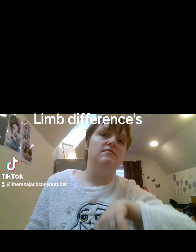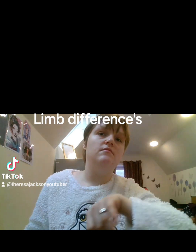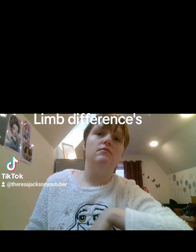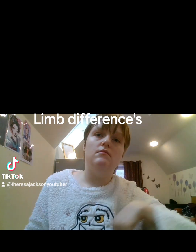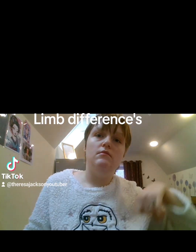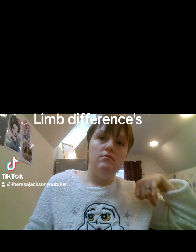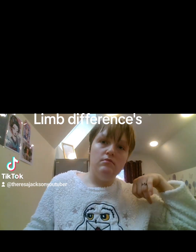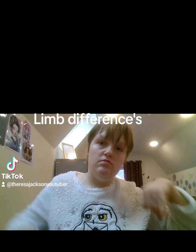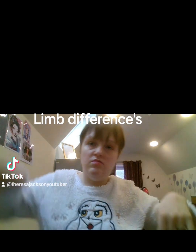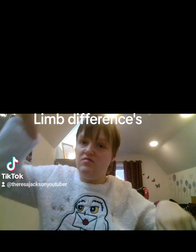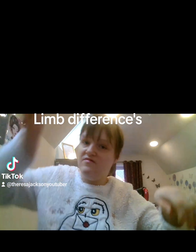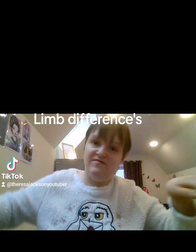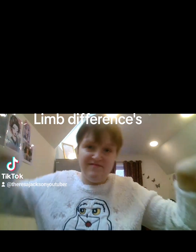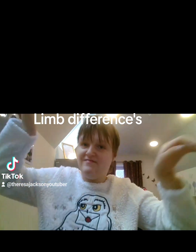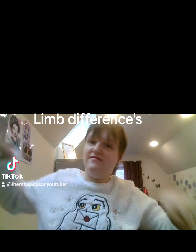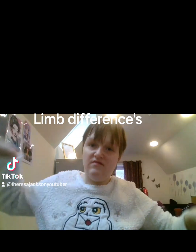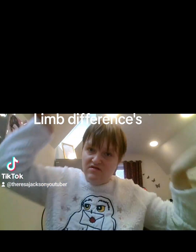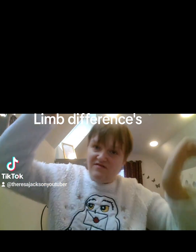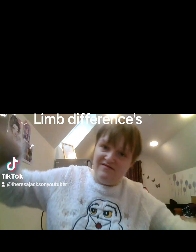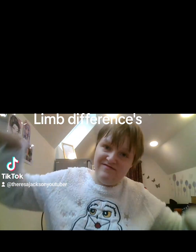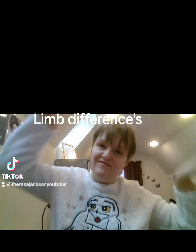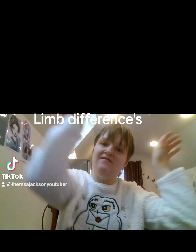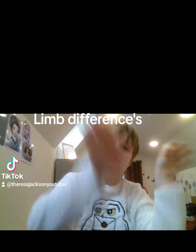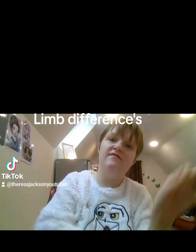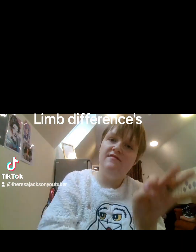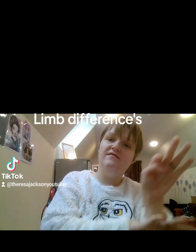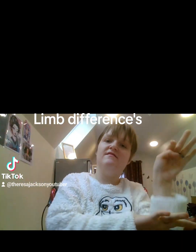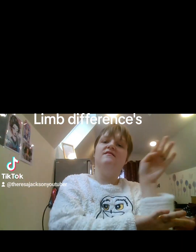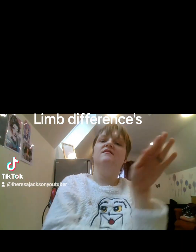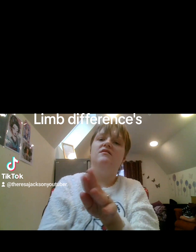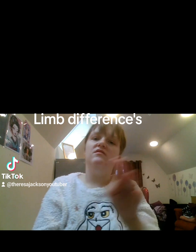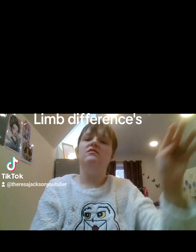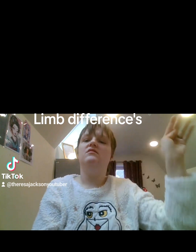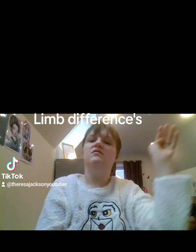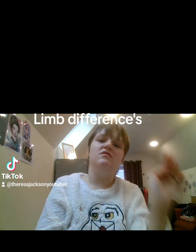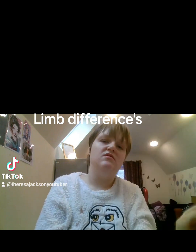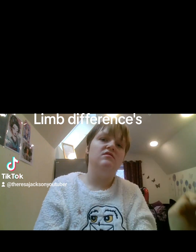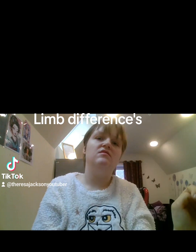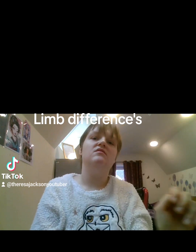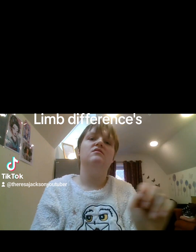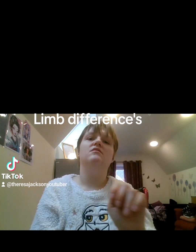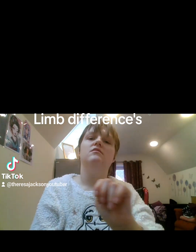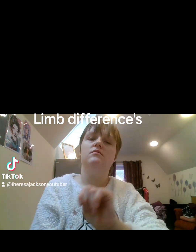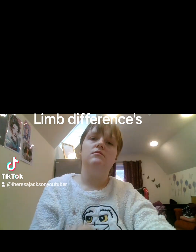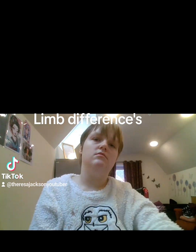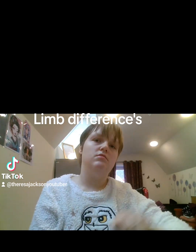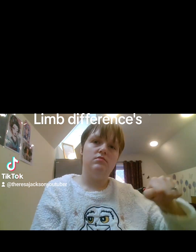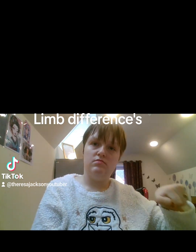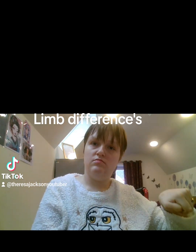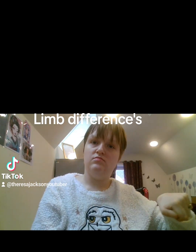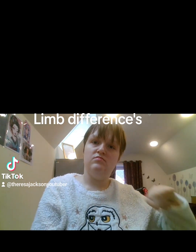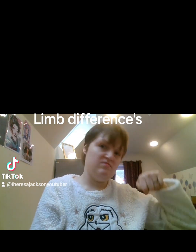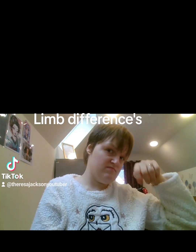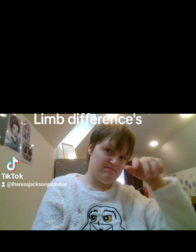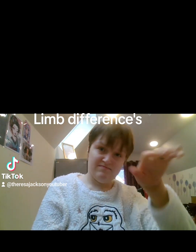in sports, art, and many other endeavors. Don't let anything hold you